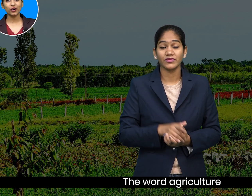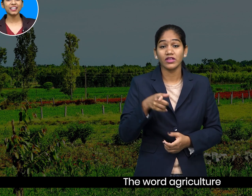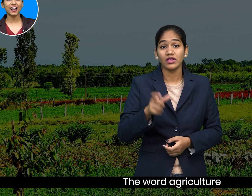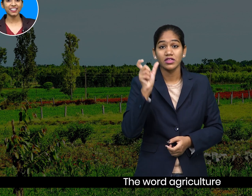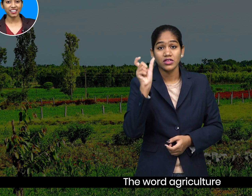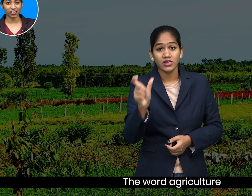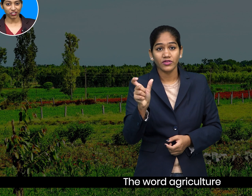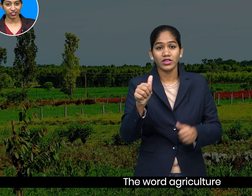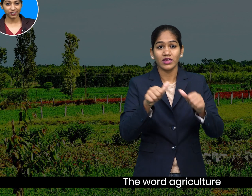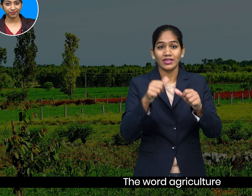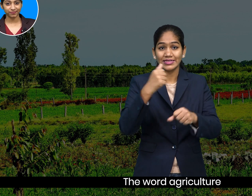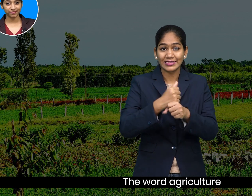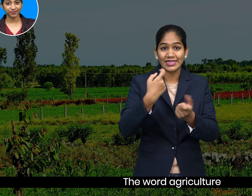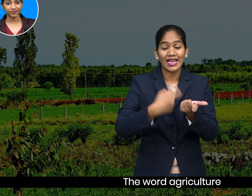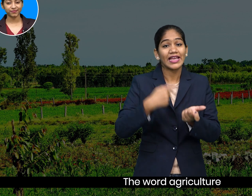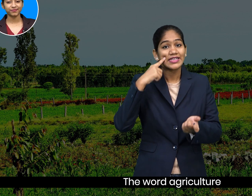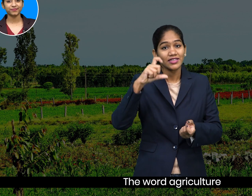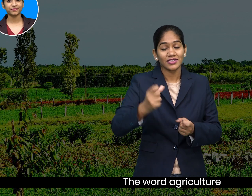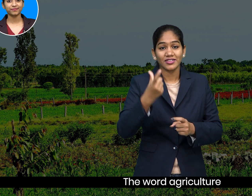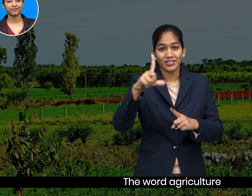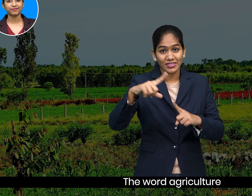The word agriculture